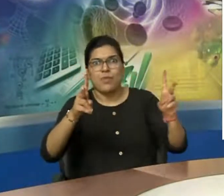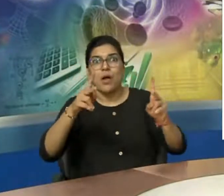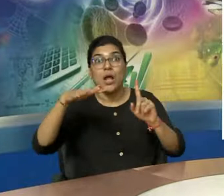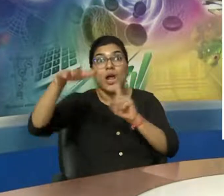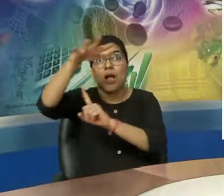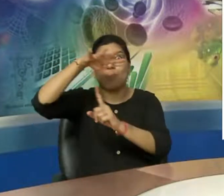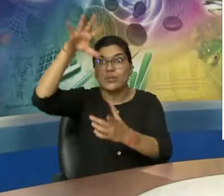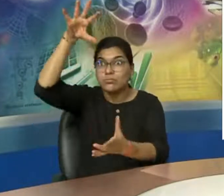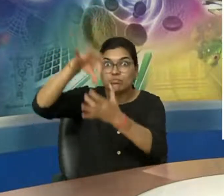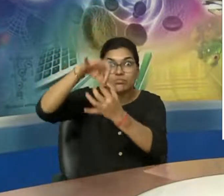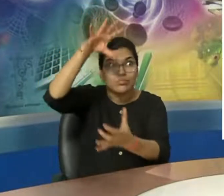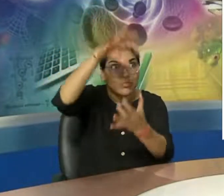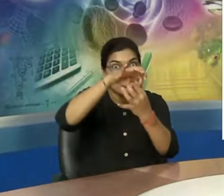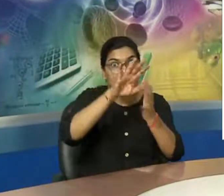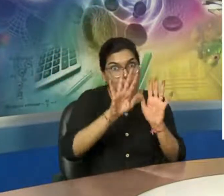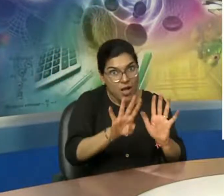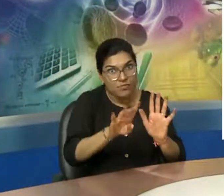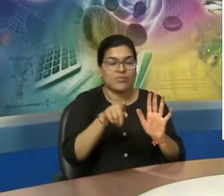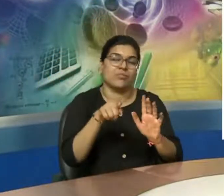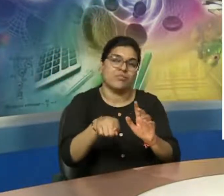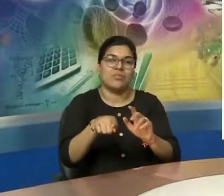That is also natural in the environment.